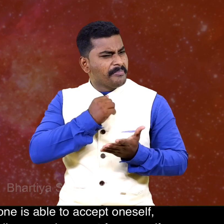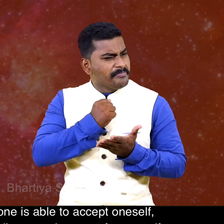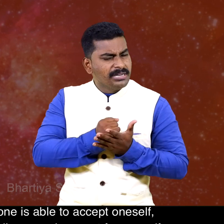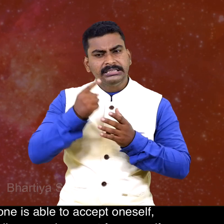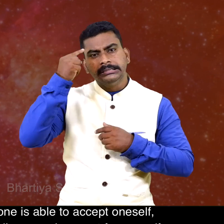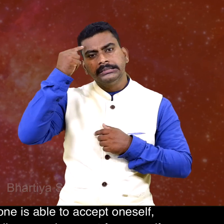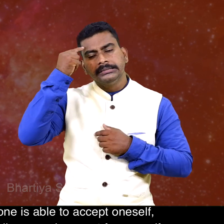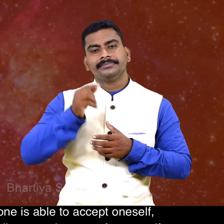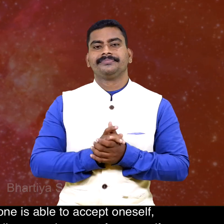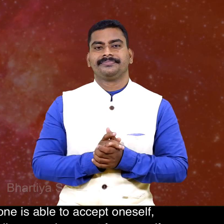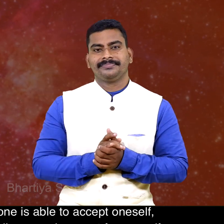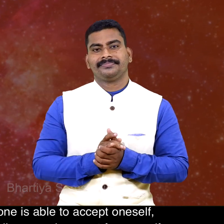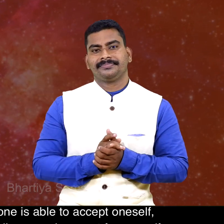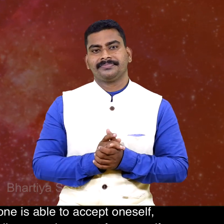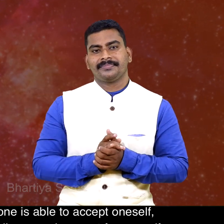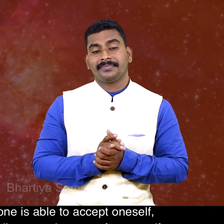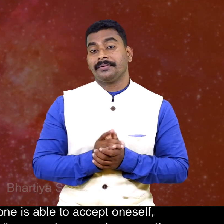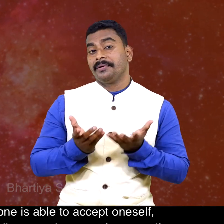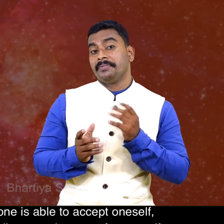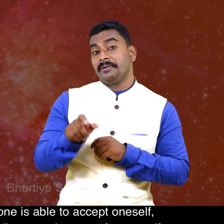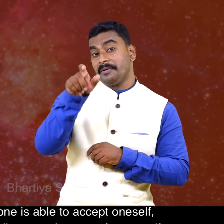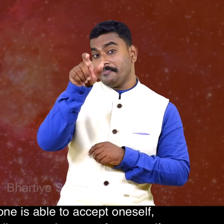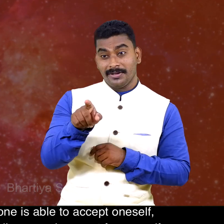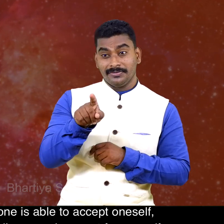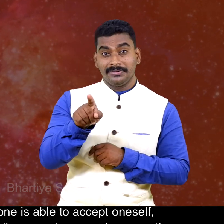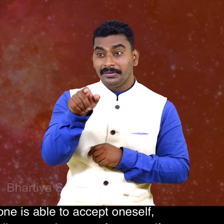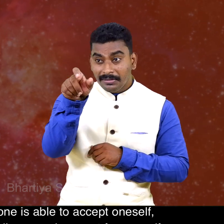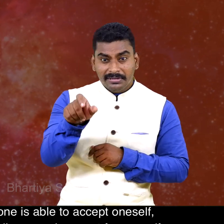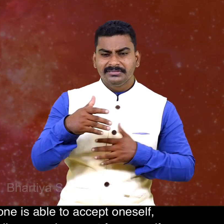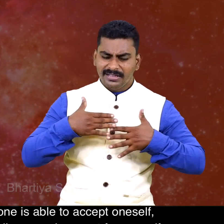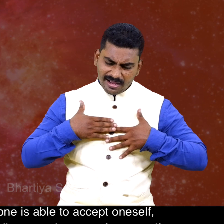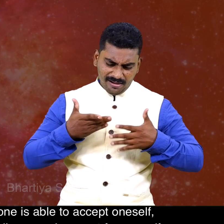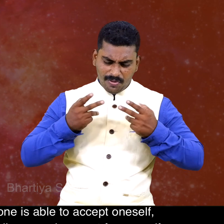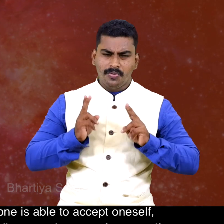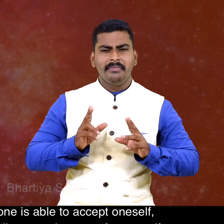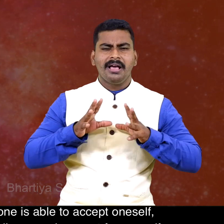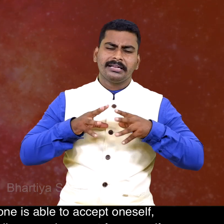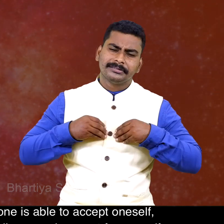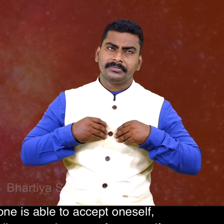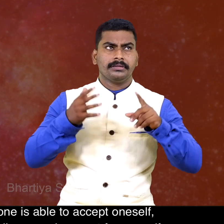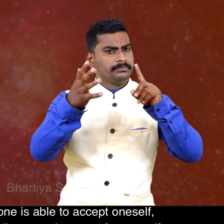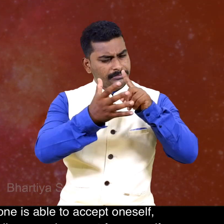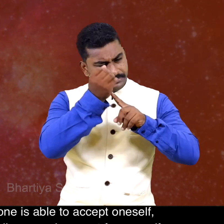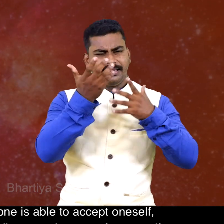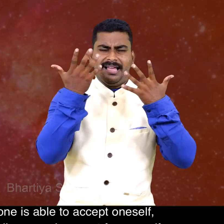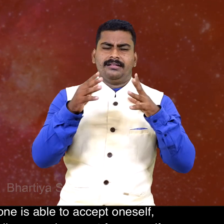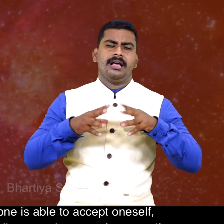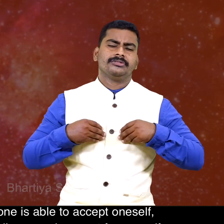When one is able to accept oneself as he is, one has discovered respect